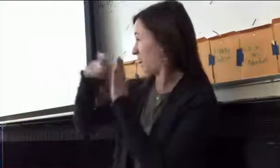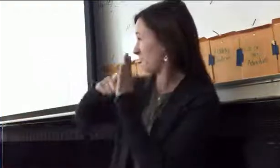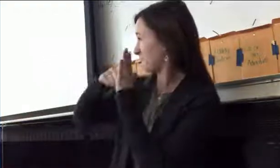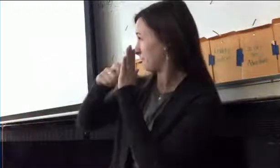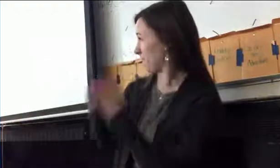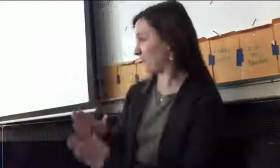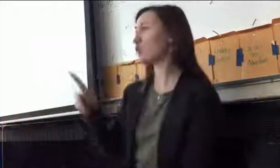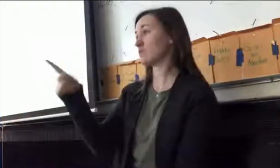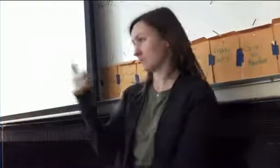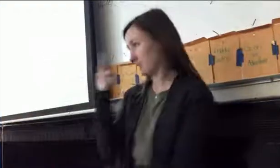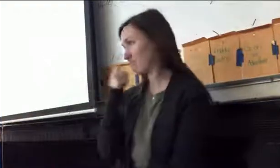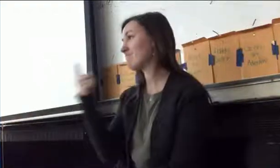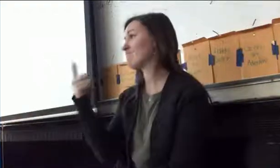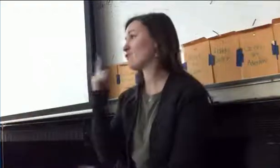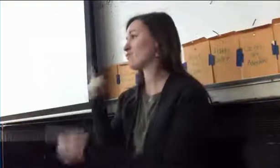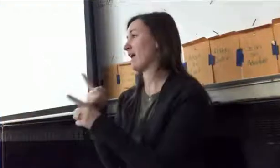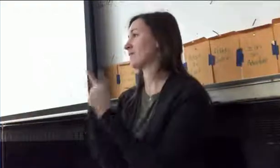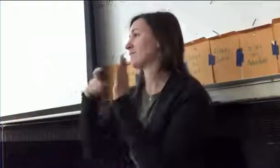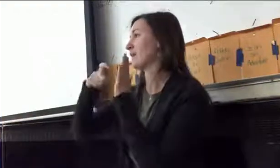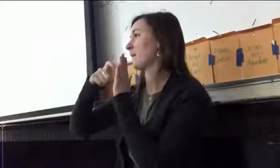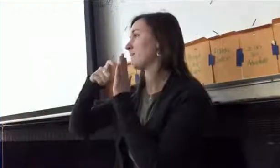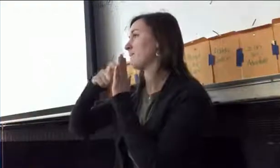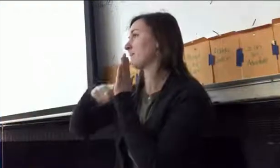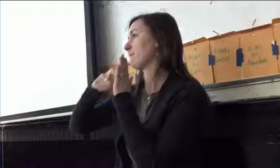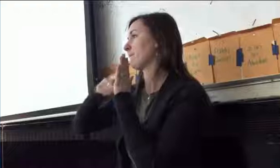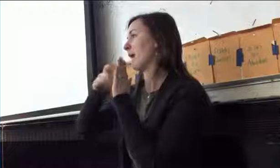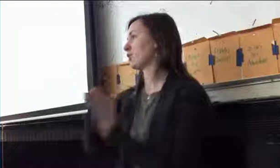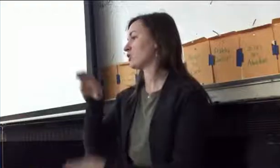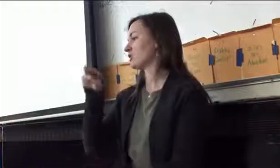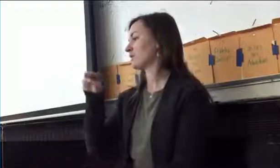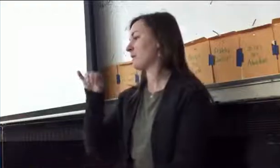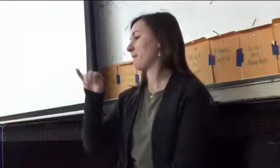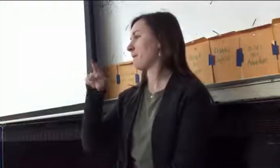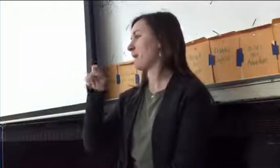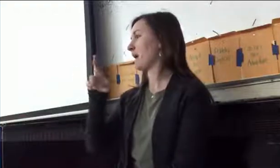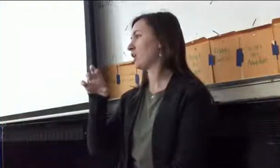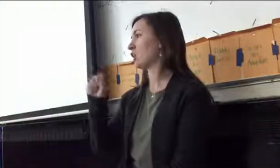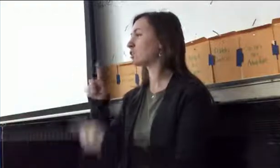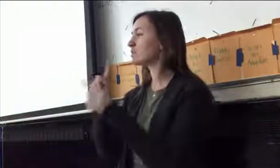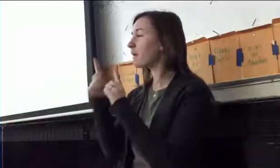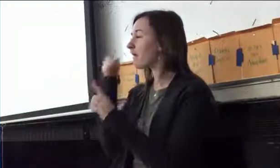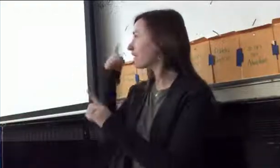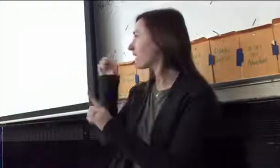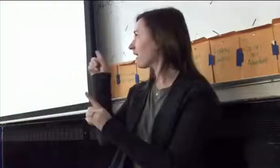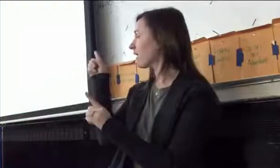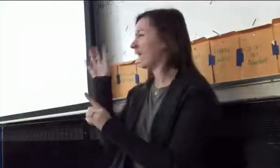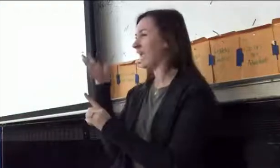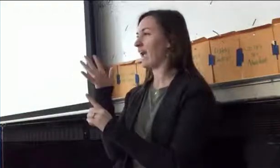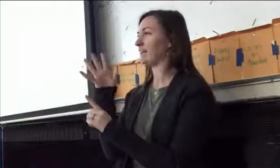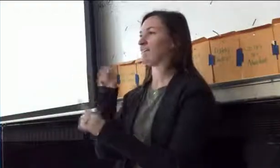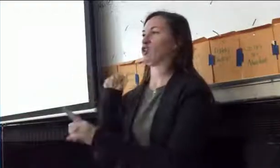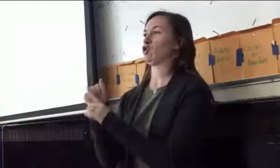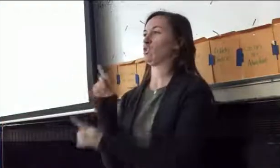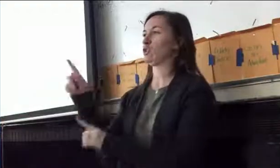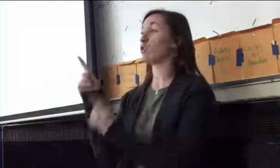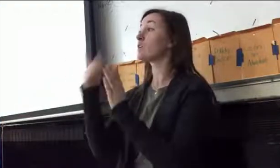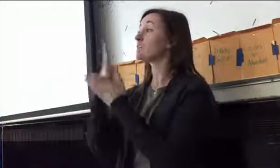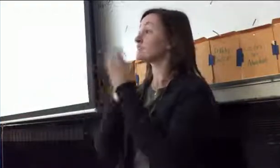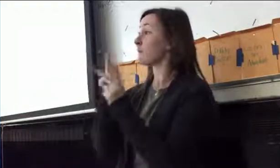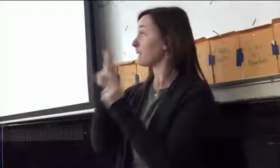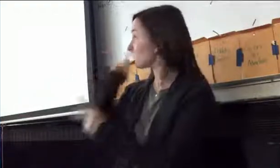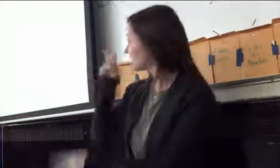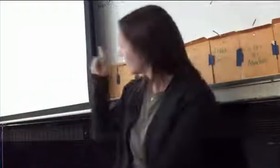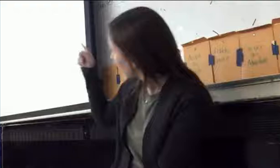on the head. Okay? Now, one thing I will tell you about this is it's a slight optical illusion. Some people see this line right